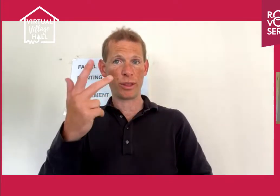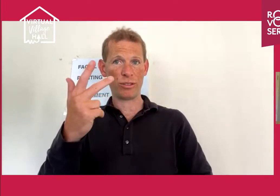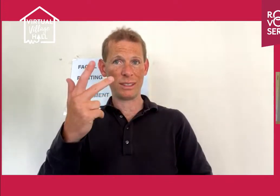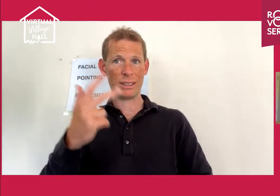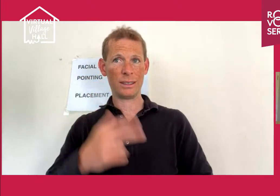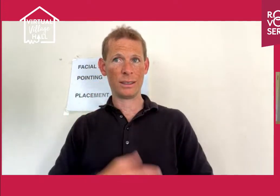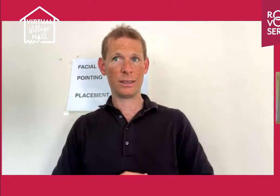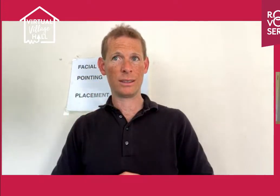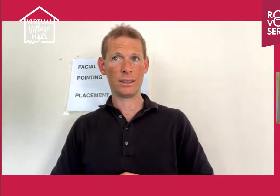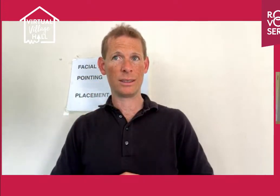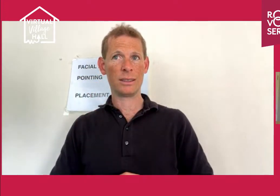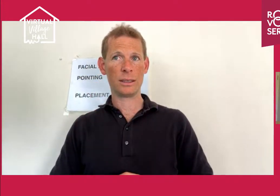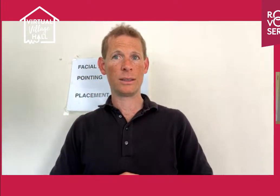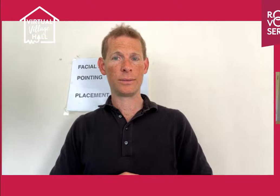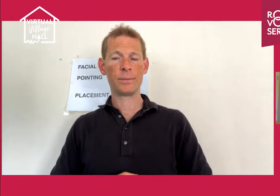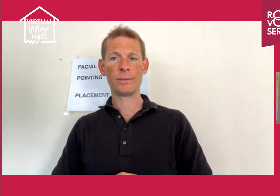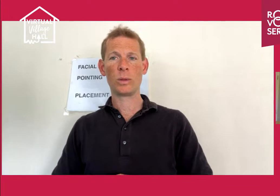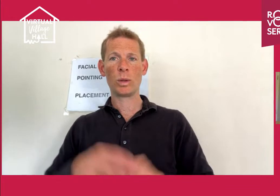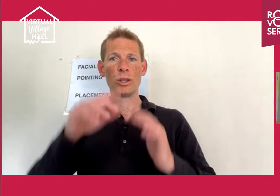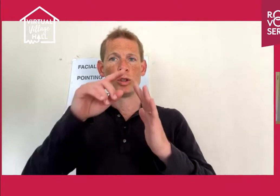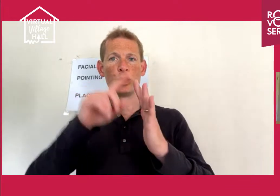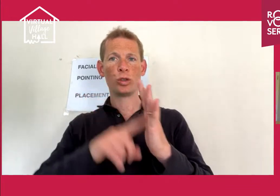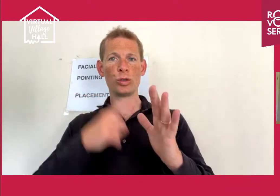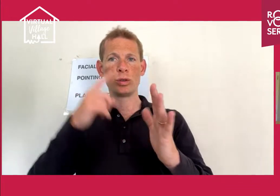So this is number 3 again if you missed it.